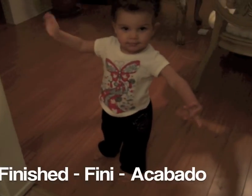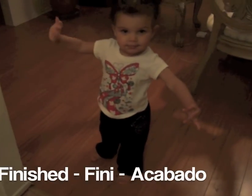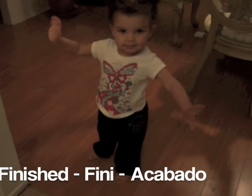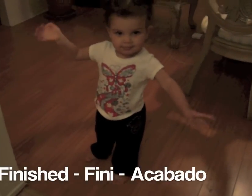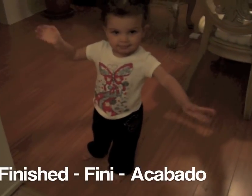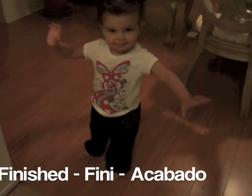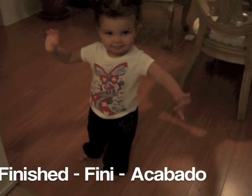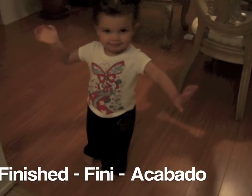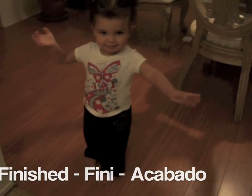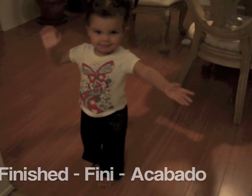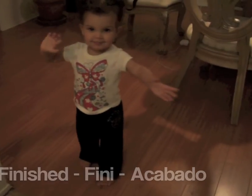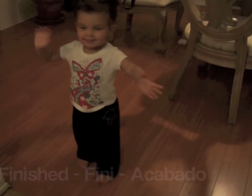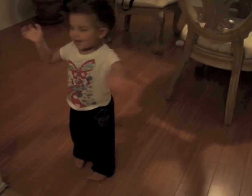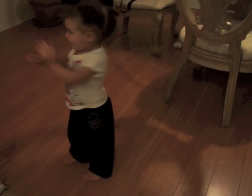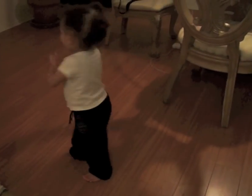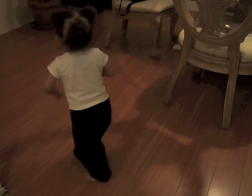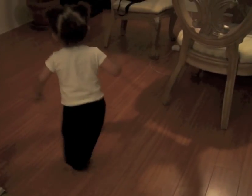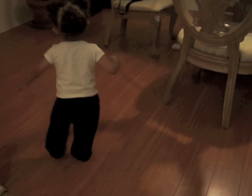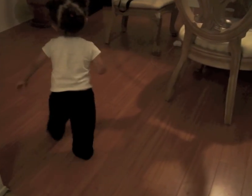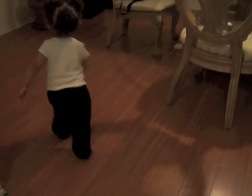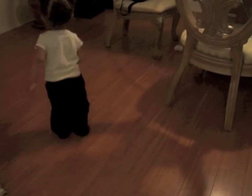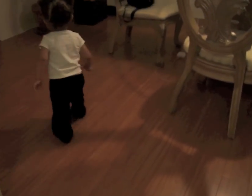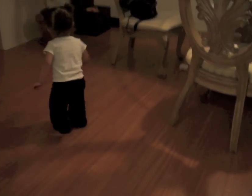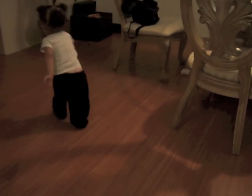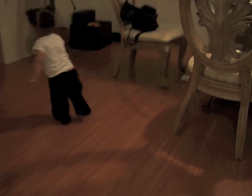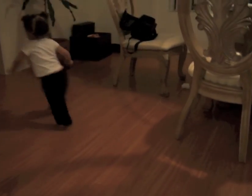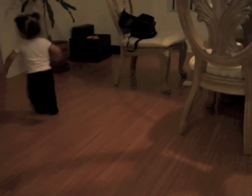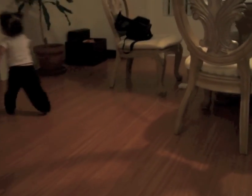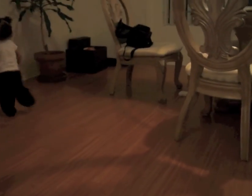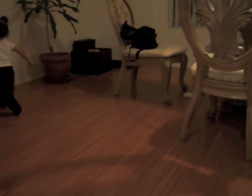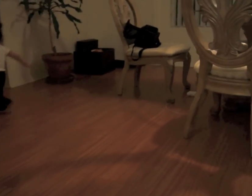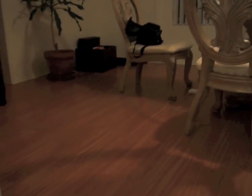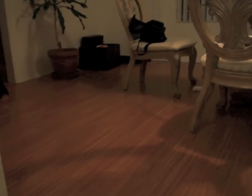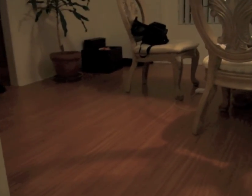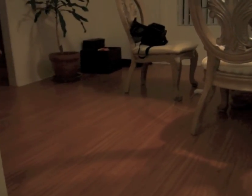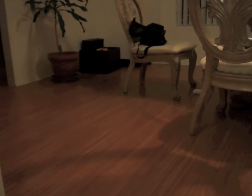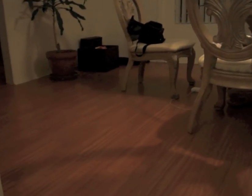Fini. Good girl. High five. Give me a high five. High five, Saraya.